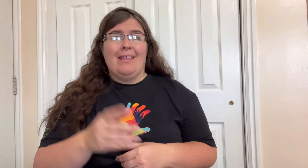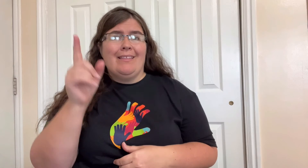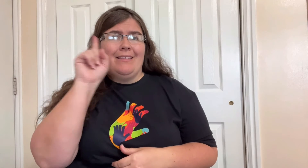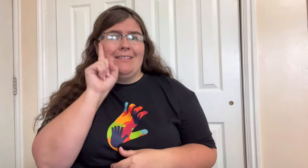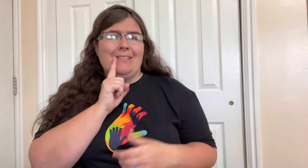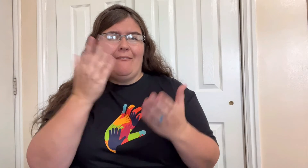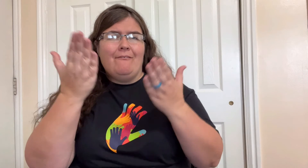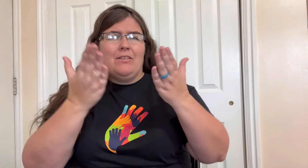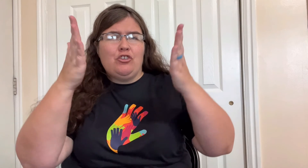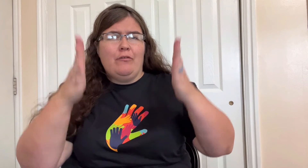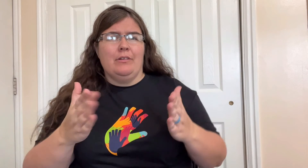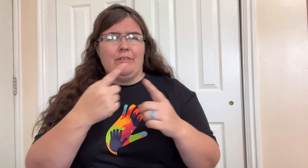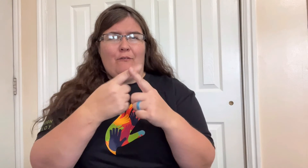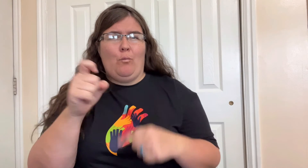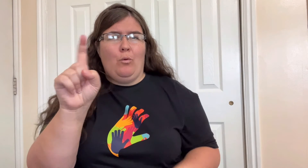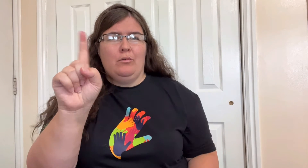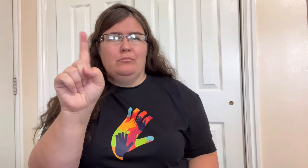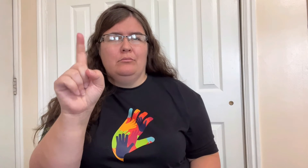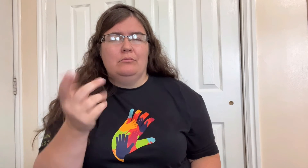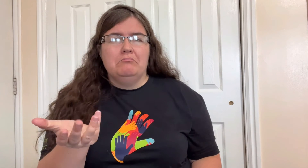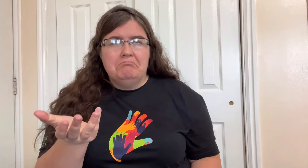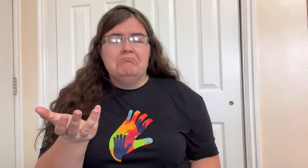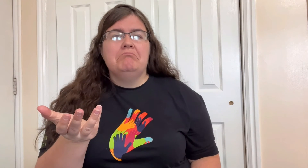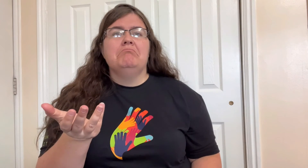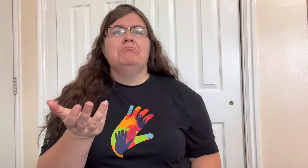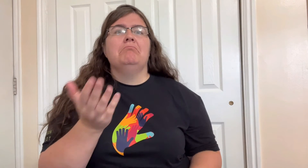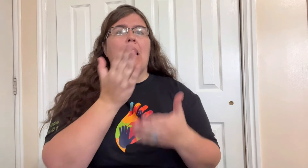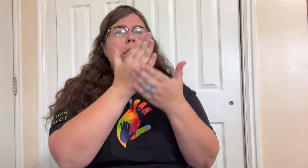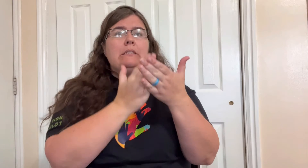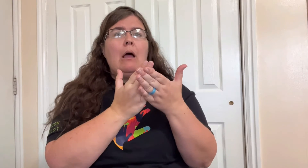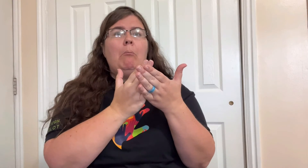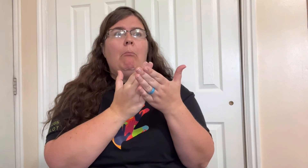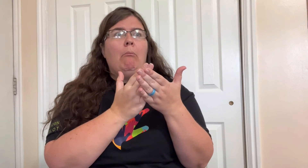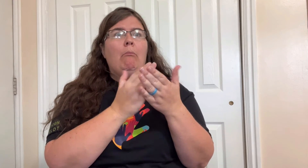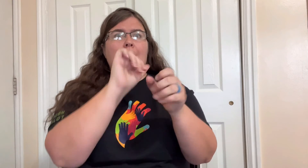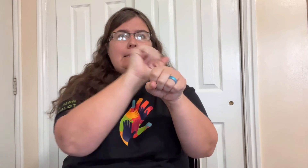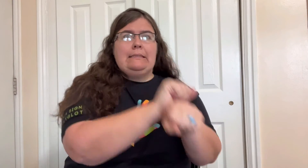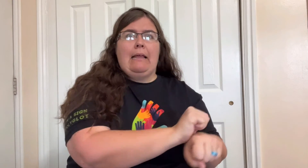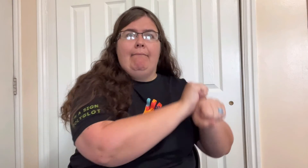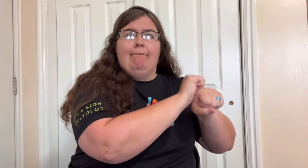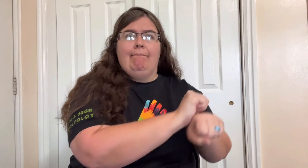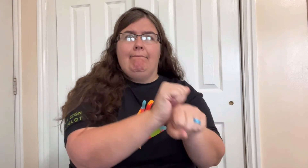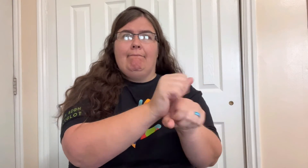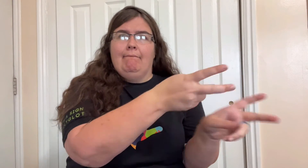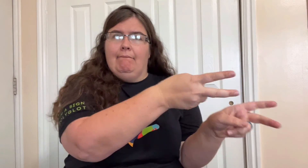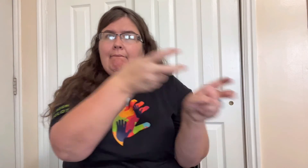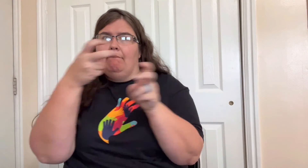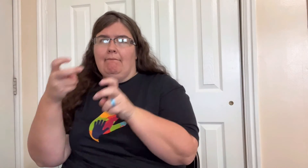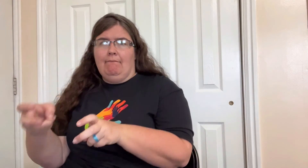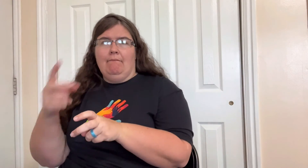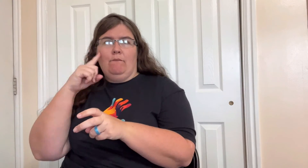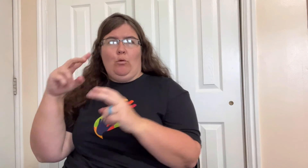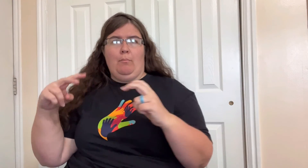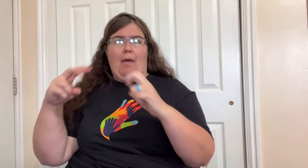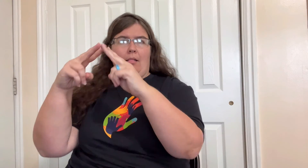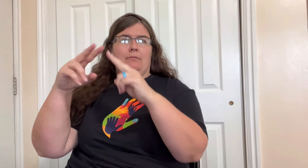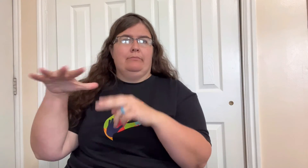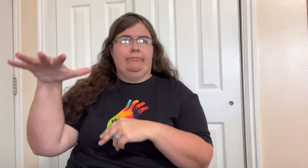So where were the deaf servants from? Well, some were slaves brought into the empire, brought